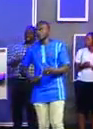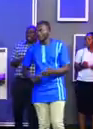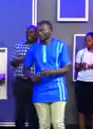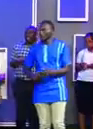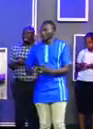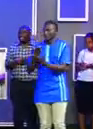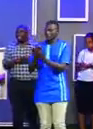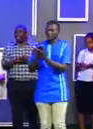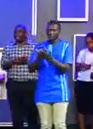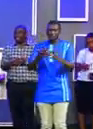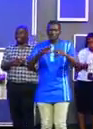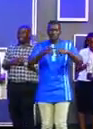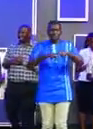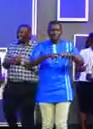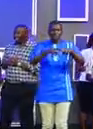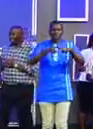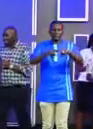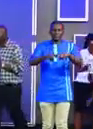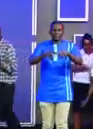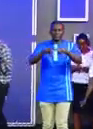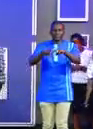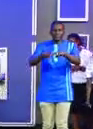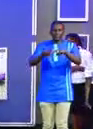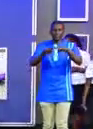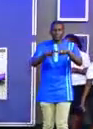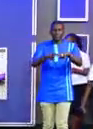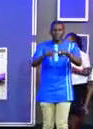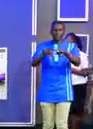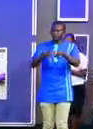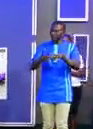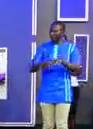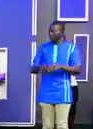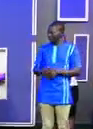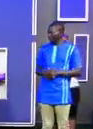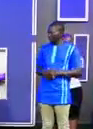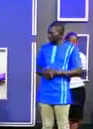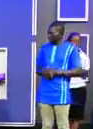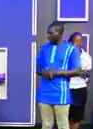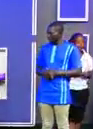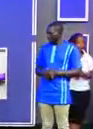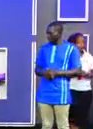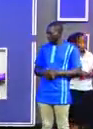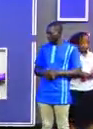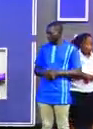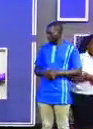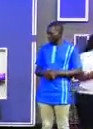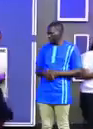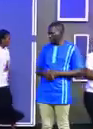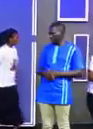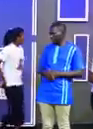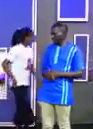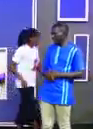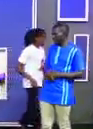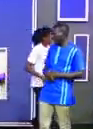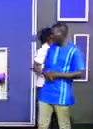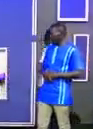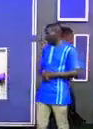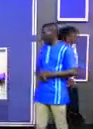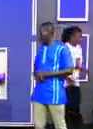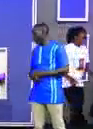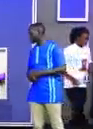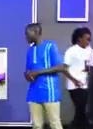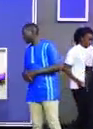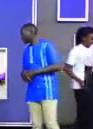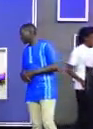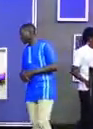Ansabe tutuleko. Let me request us to get seated. Tuyoke tuite mchitundu isigate cha service eno. And